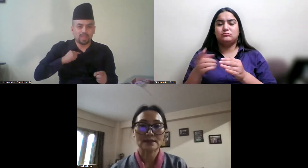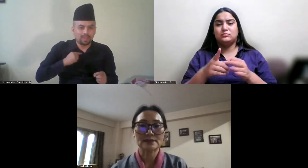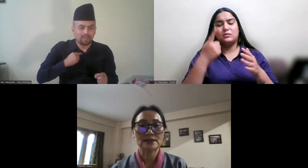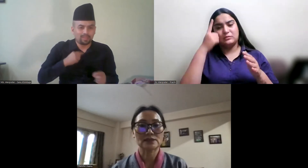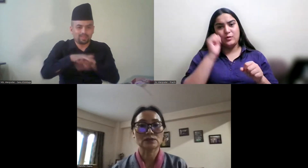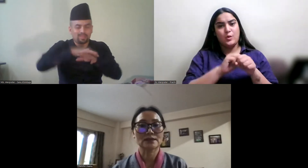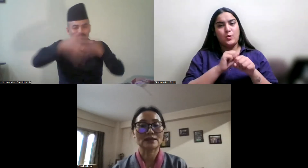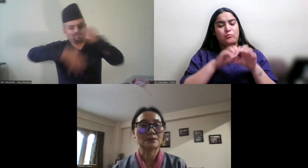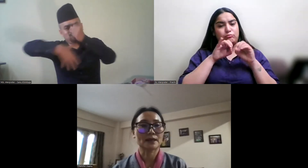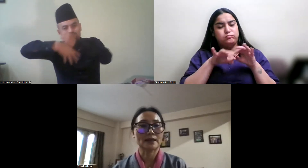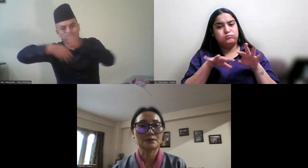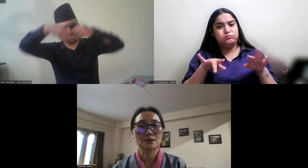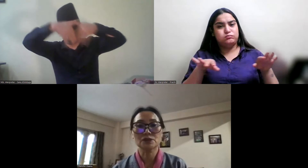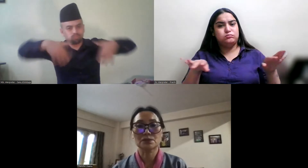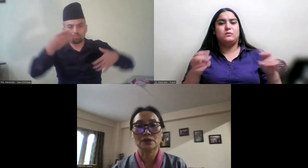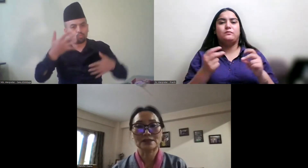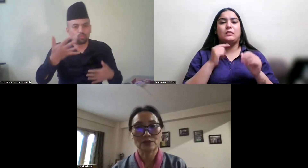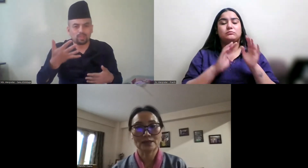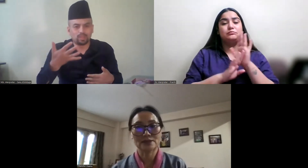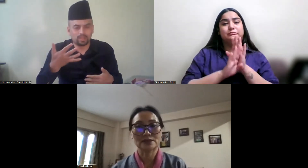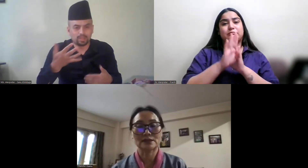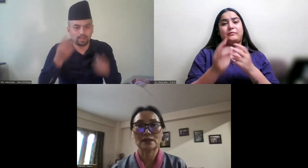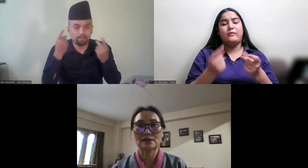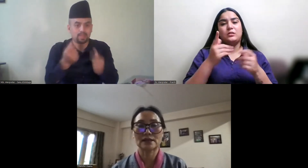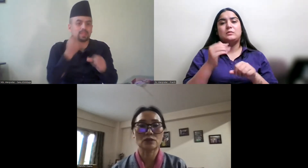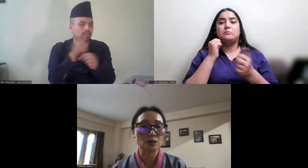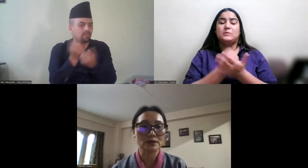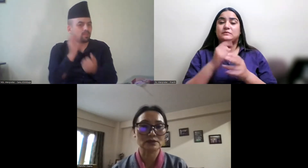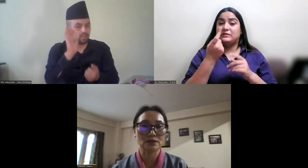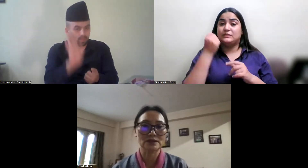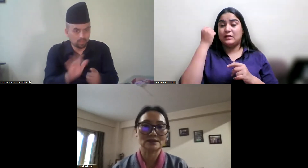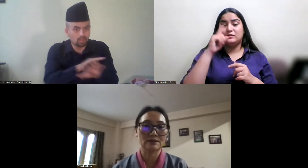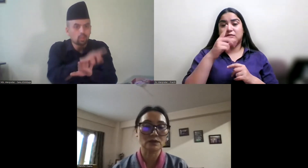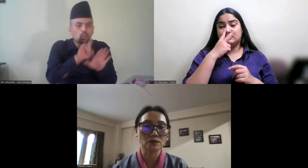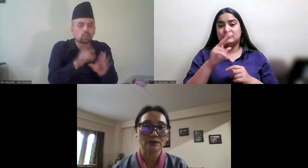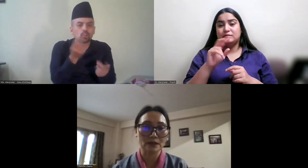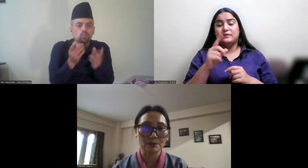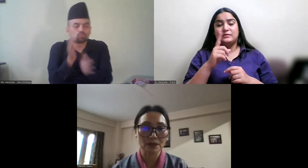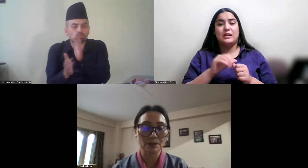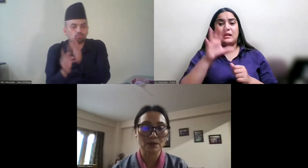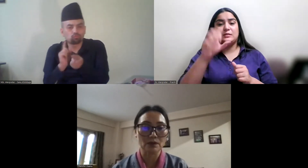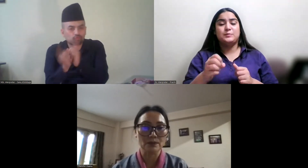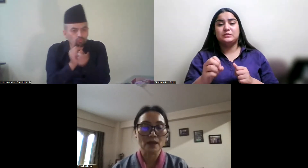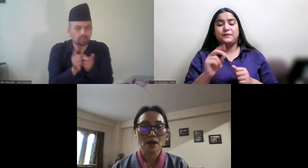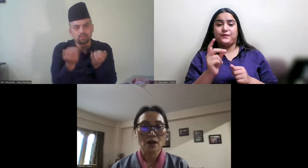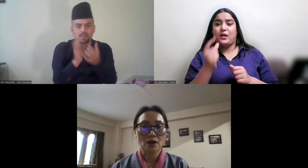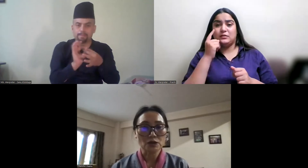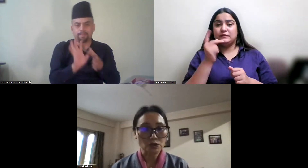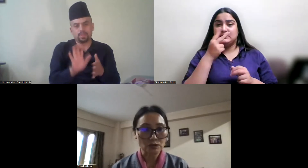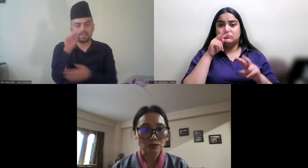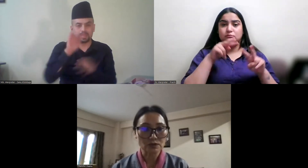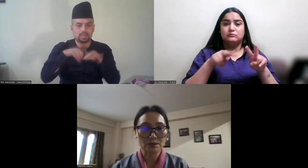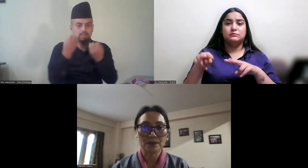means that CSOs can apply multi-pronged strategies that not only solicit views of young people